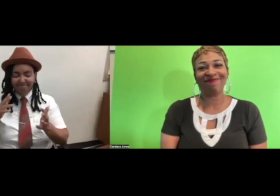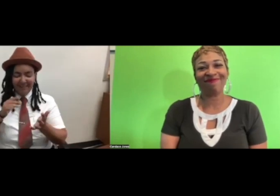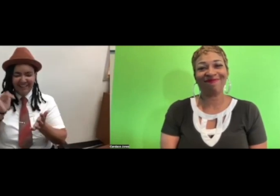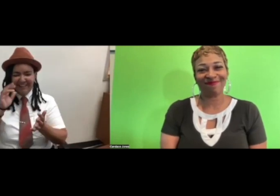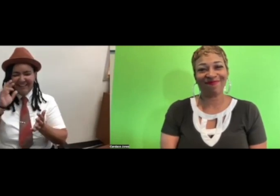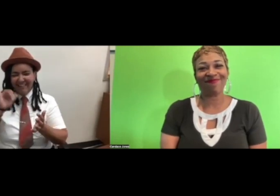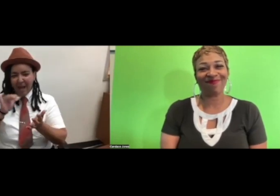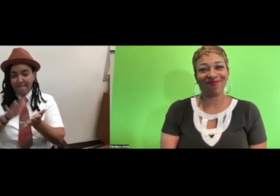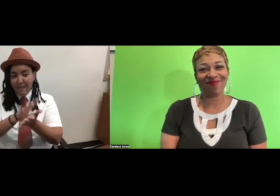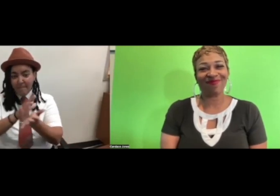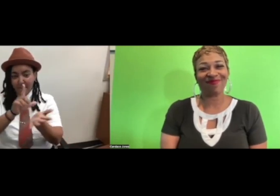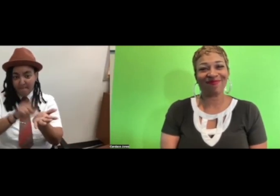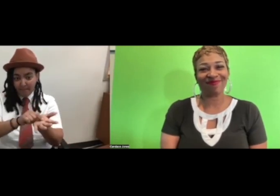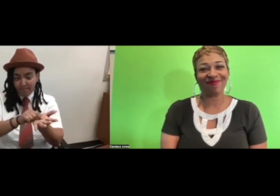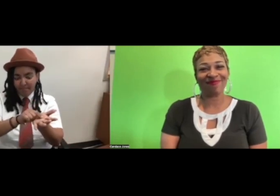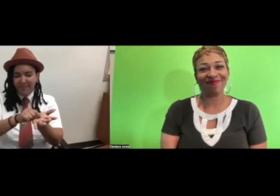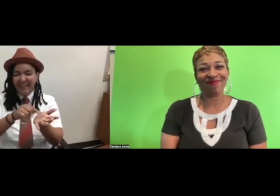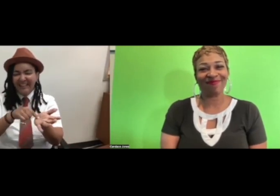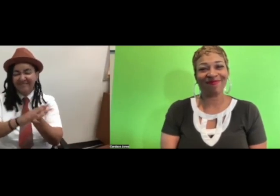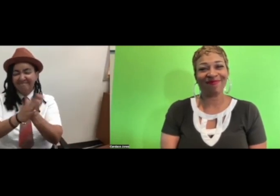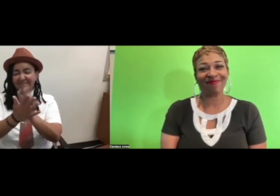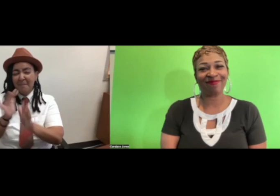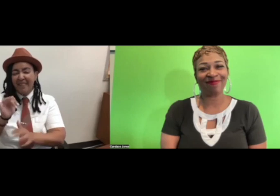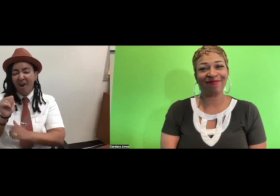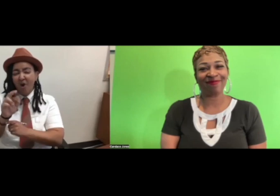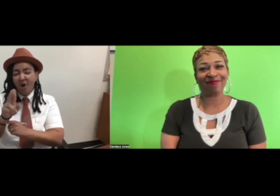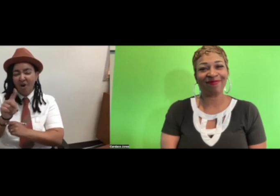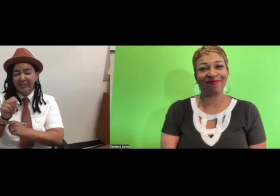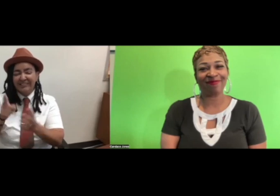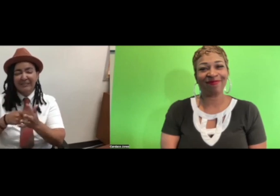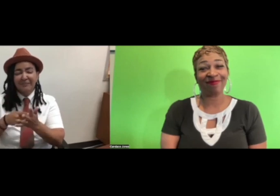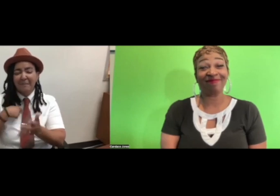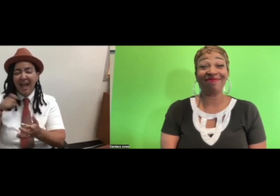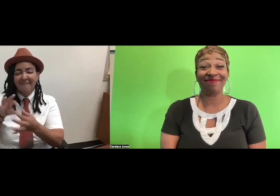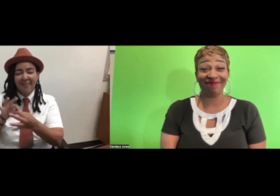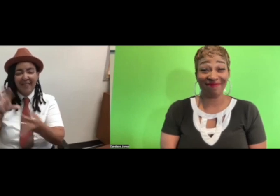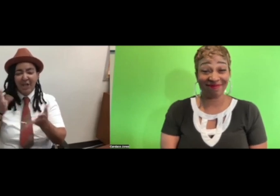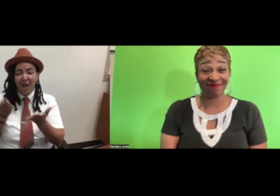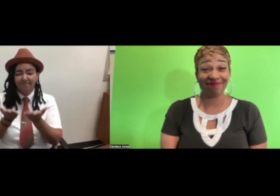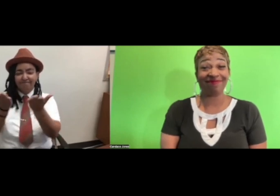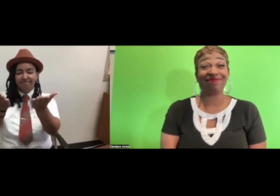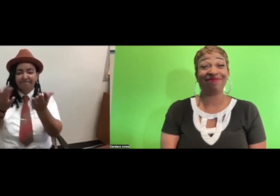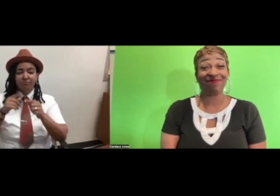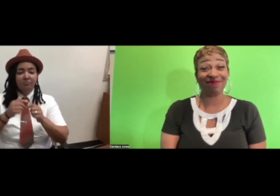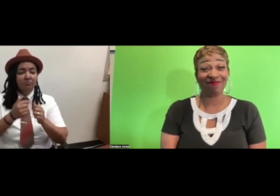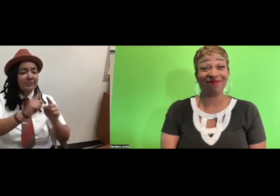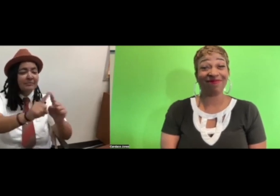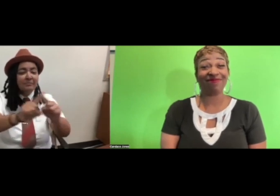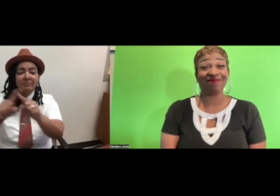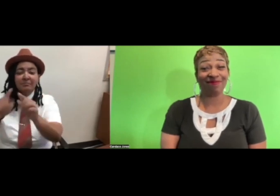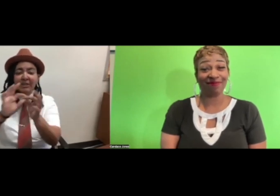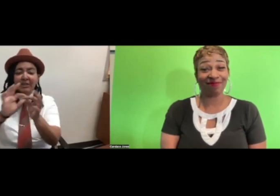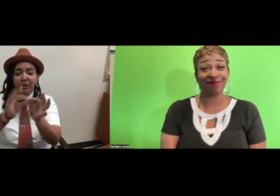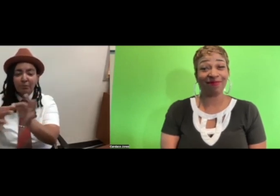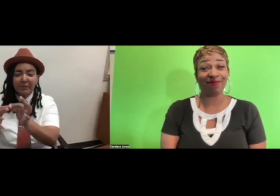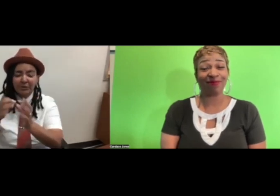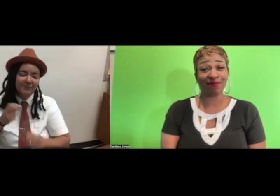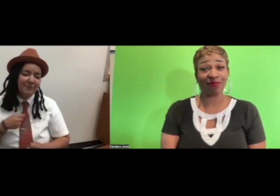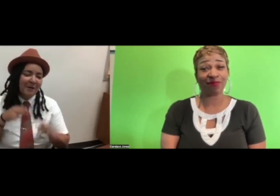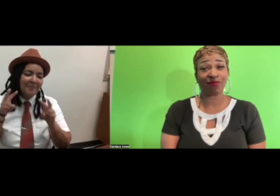the right direction. And that paper was published. And sometimes, as an author, you have to